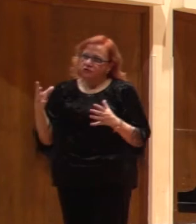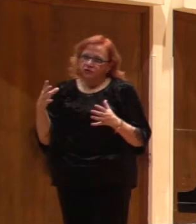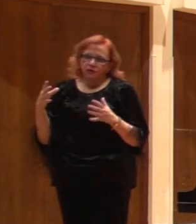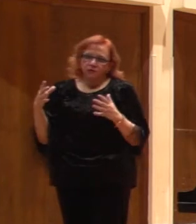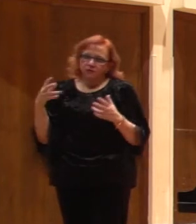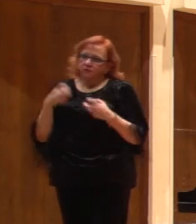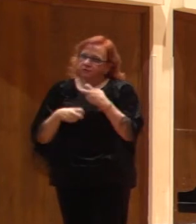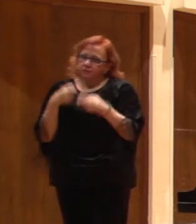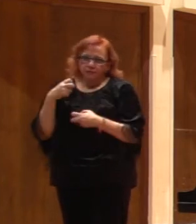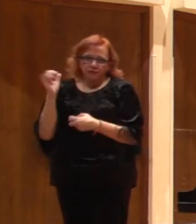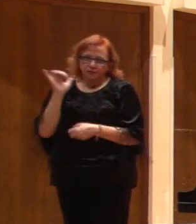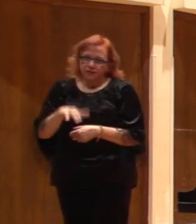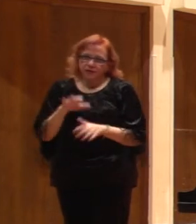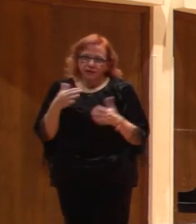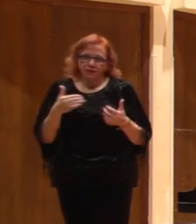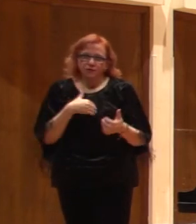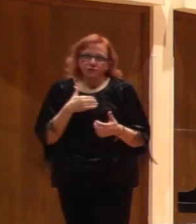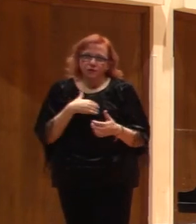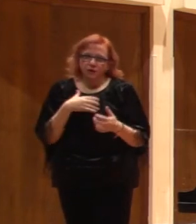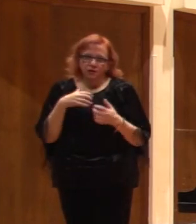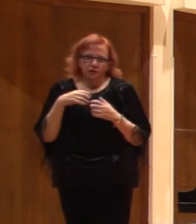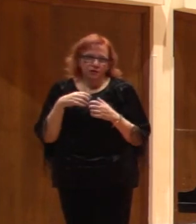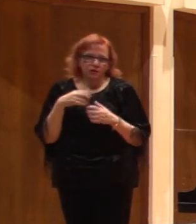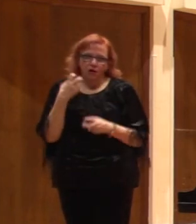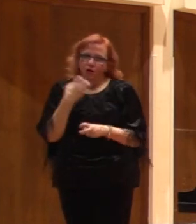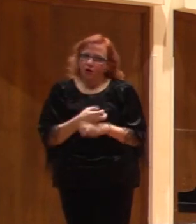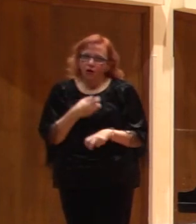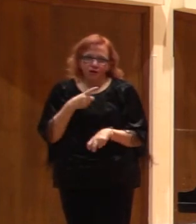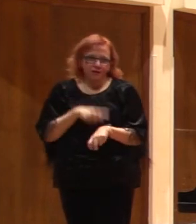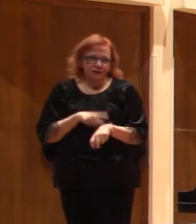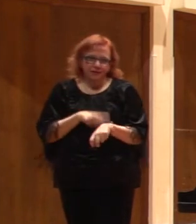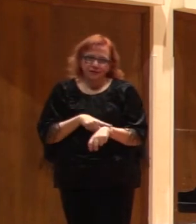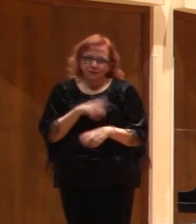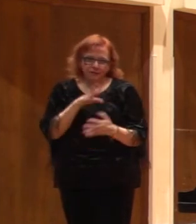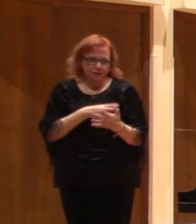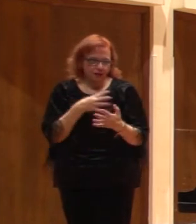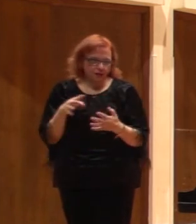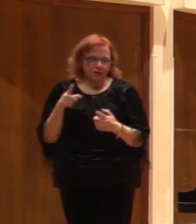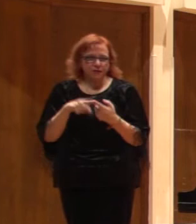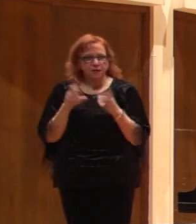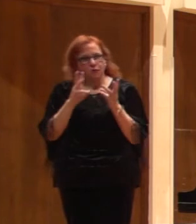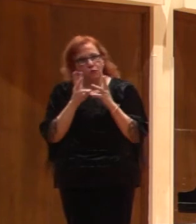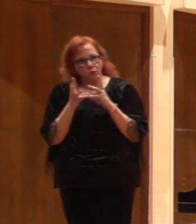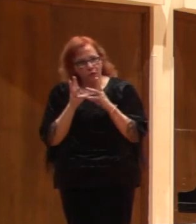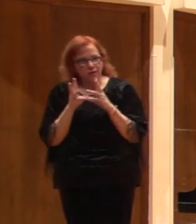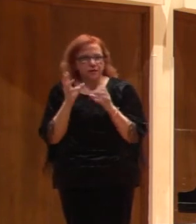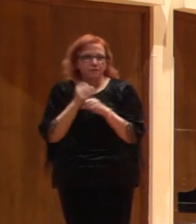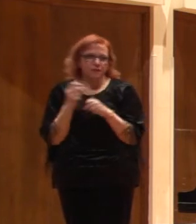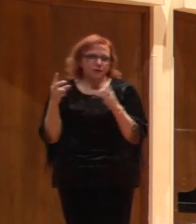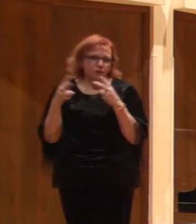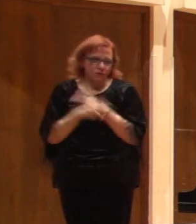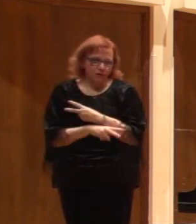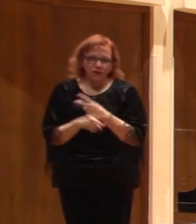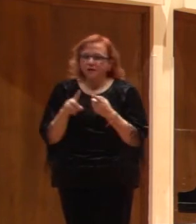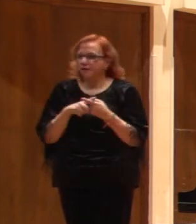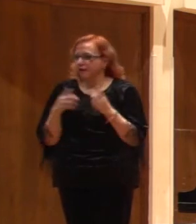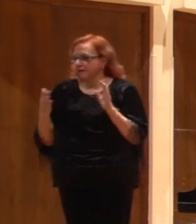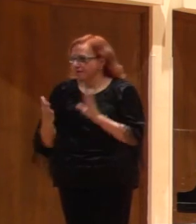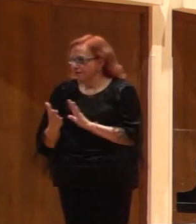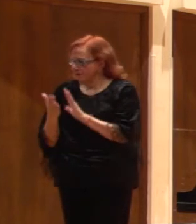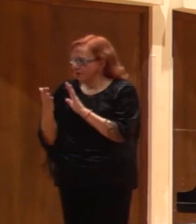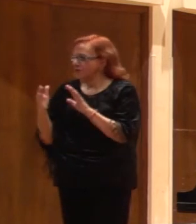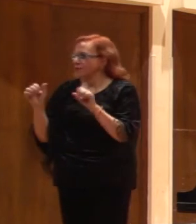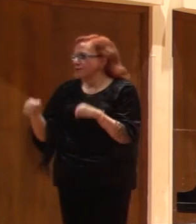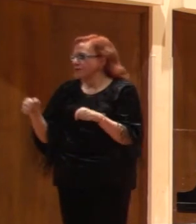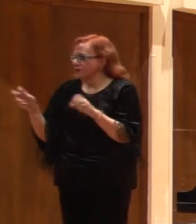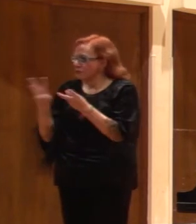as this class. We had a crunched time frame to begin with, then we were faced with weather, which crunched us even more. Then we were faced with potential